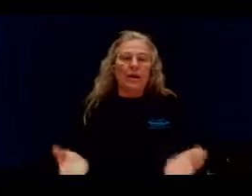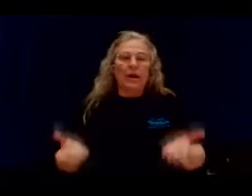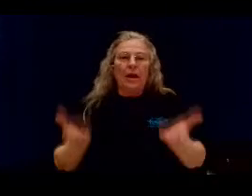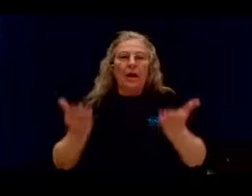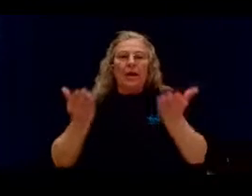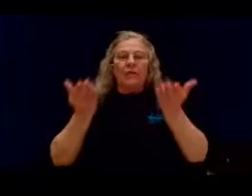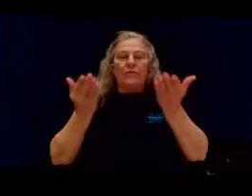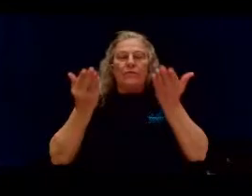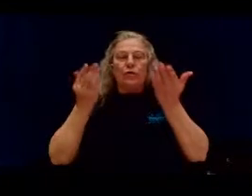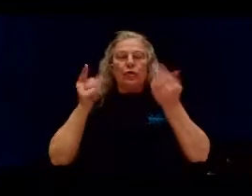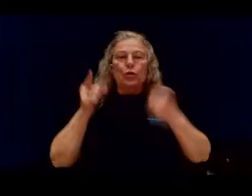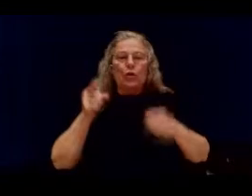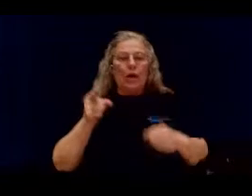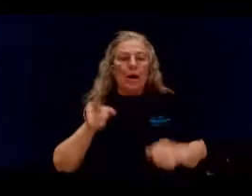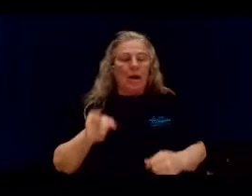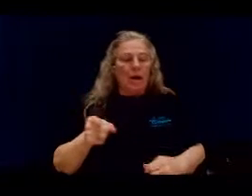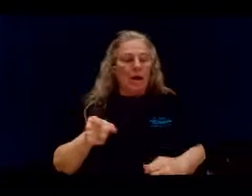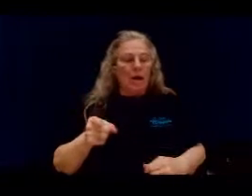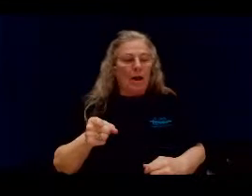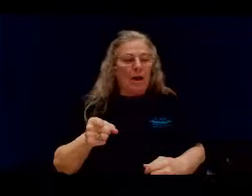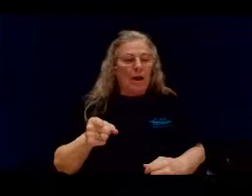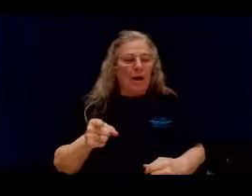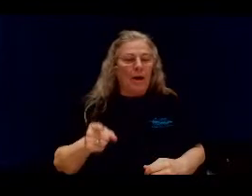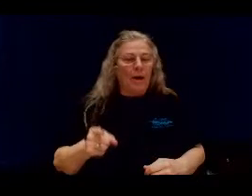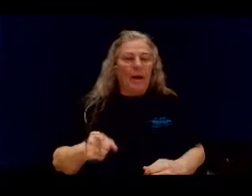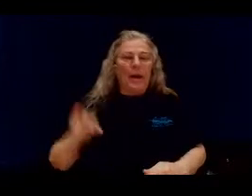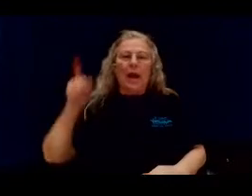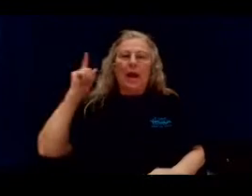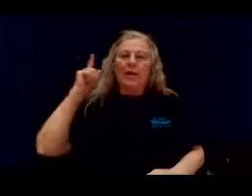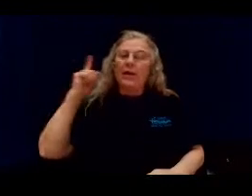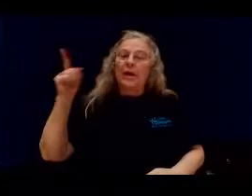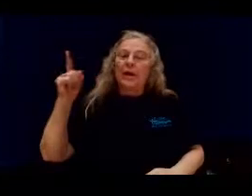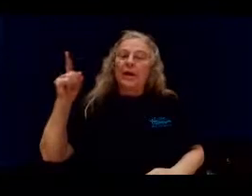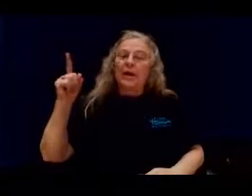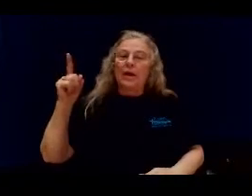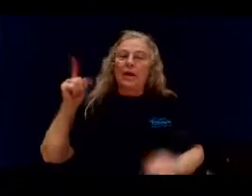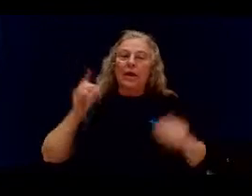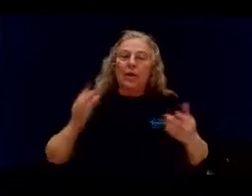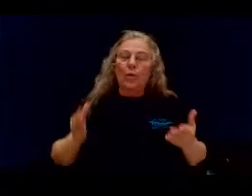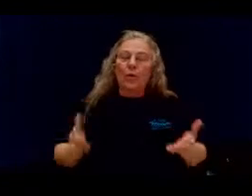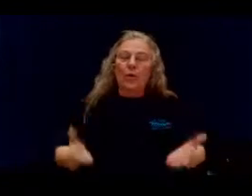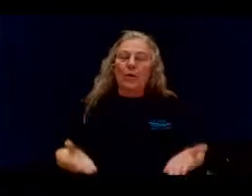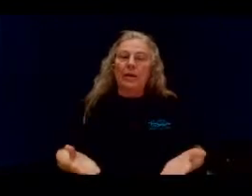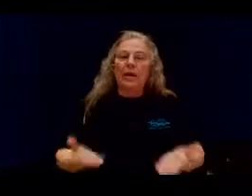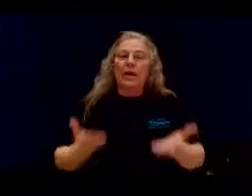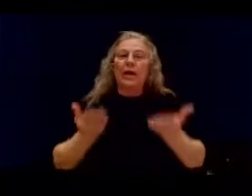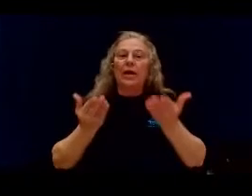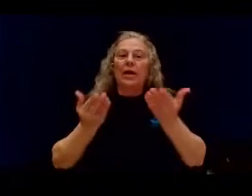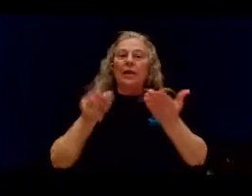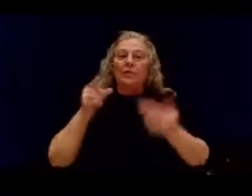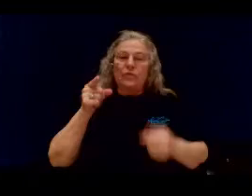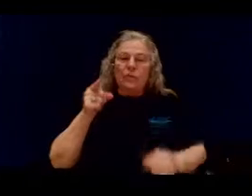lift you up, and He will lift